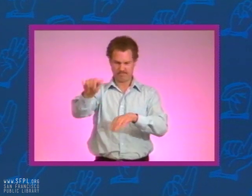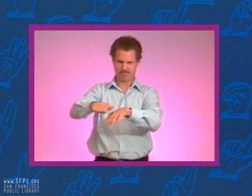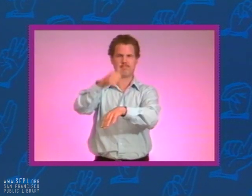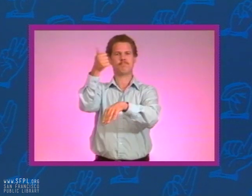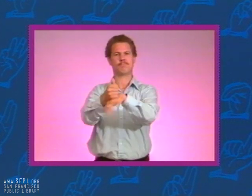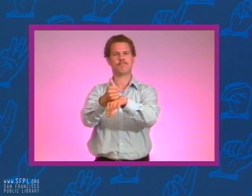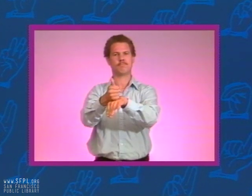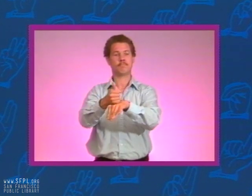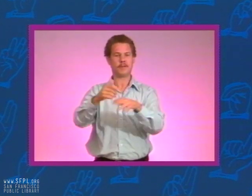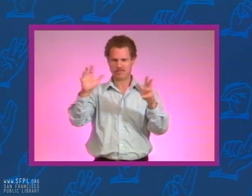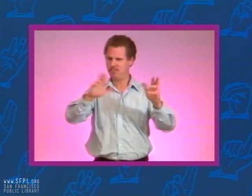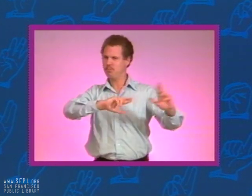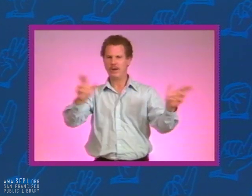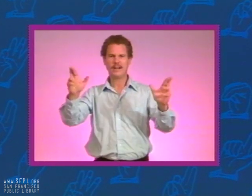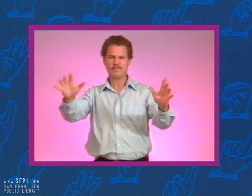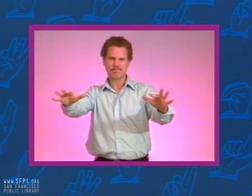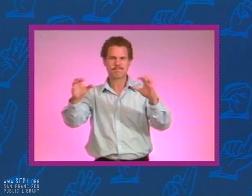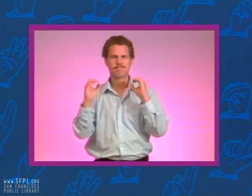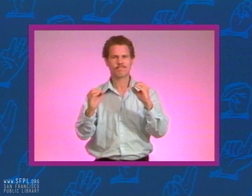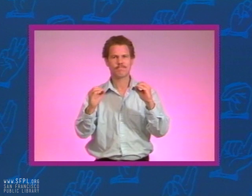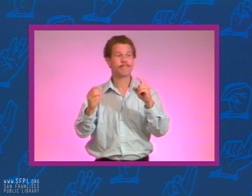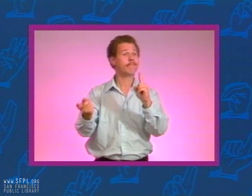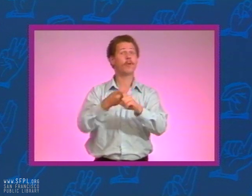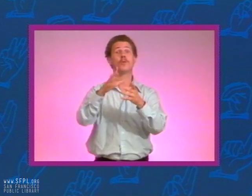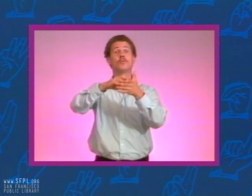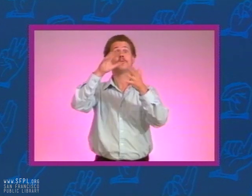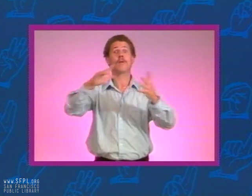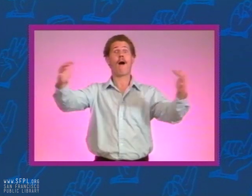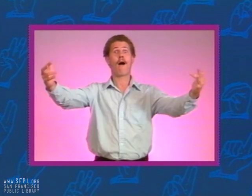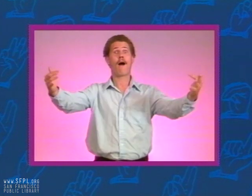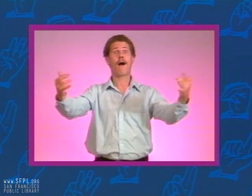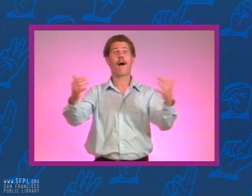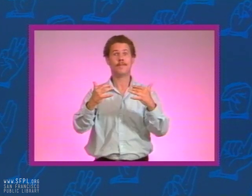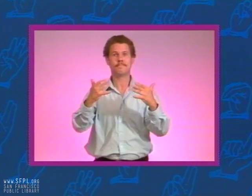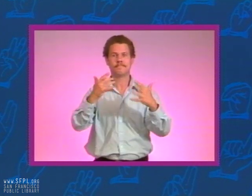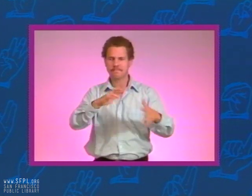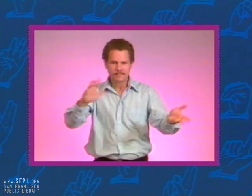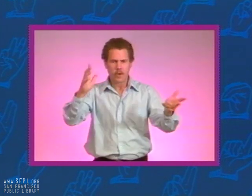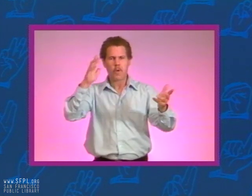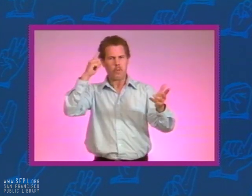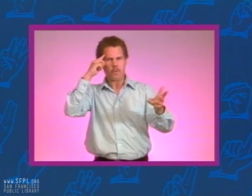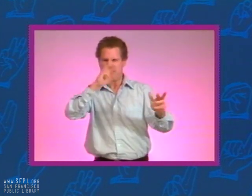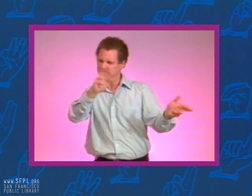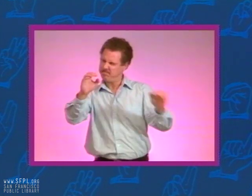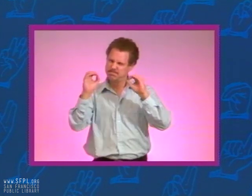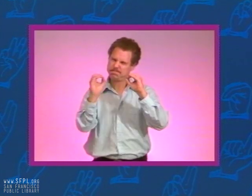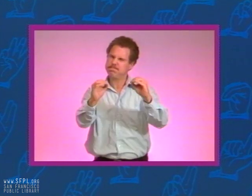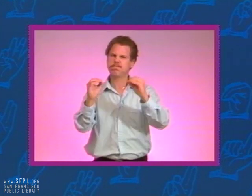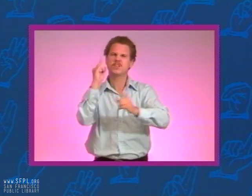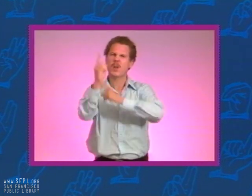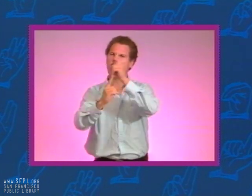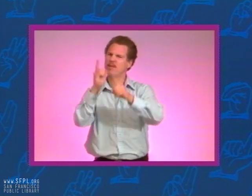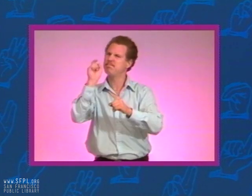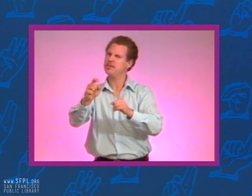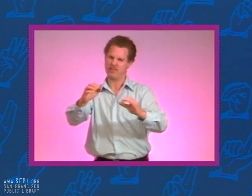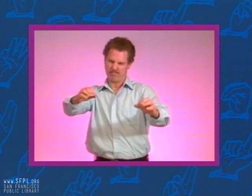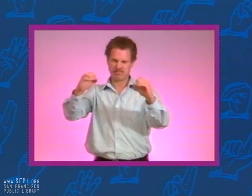Connecticut. On the first day, they greeted the students, thinking their task would be to teach them sign language. But to their